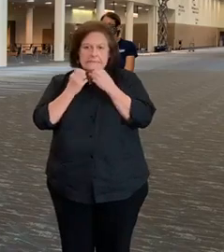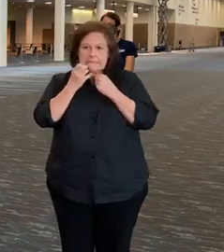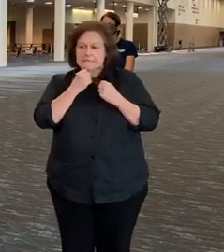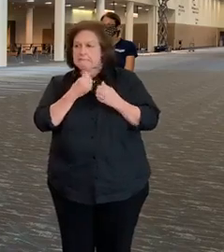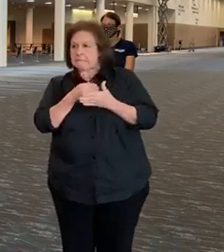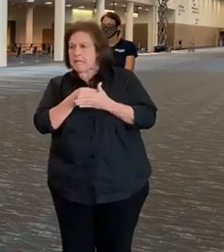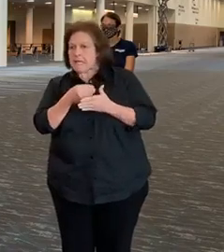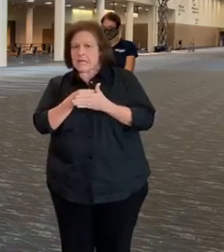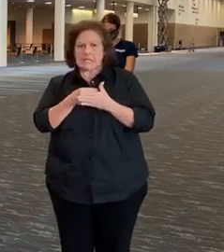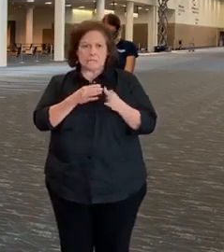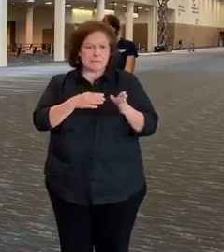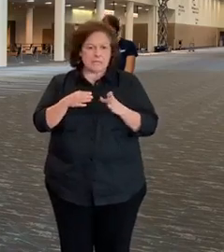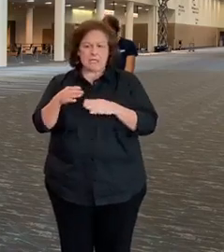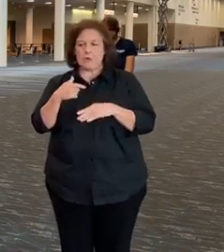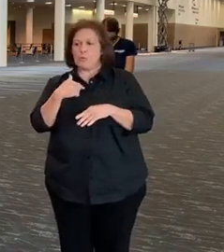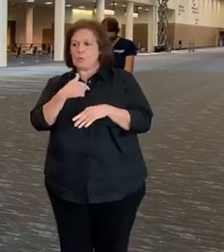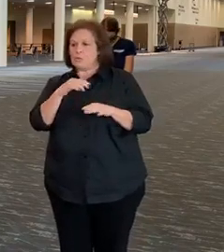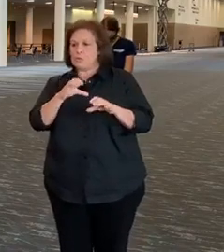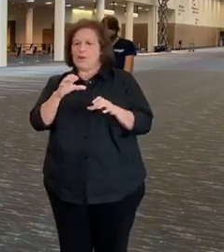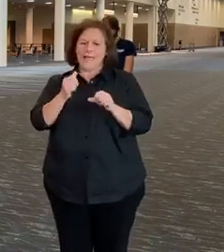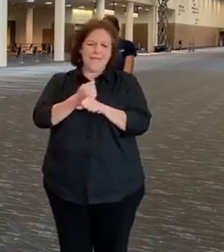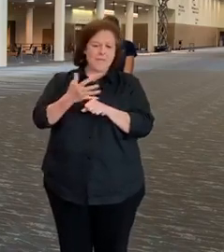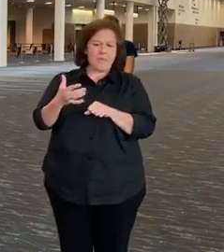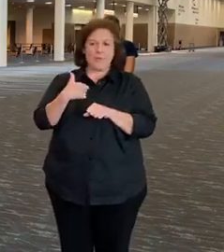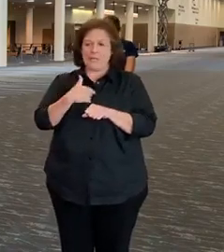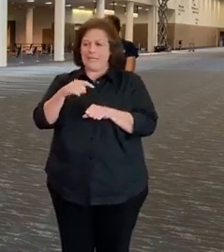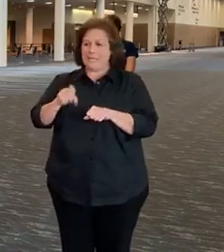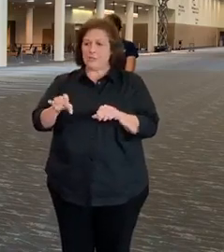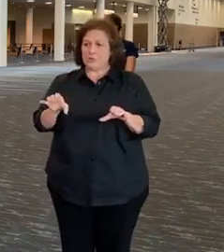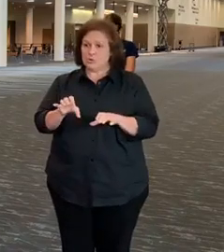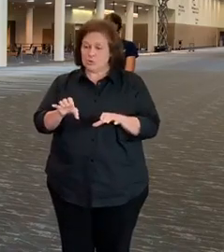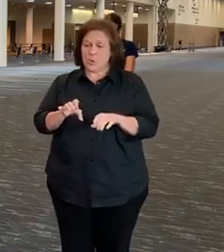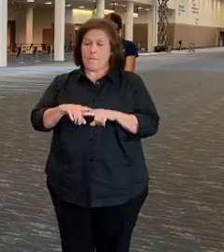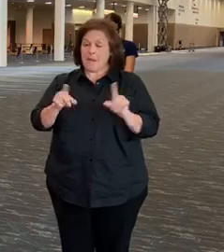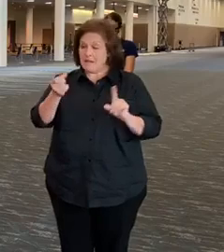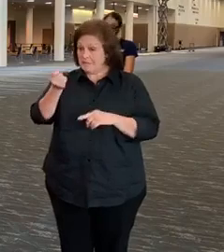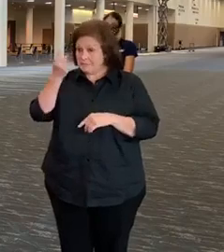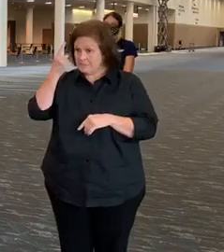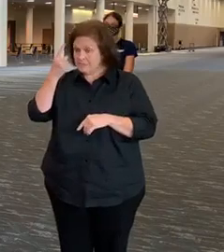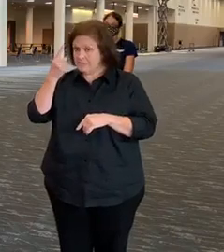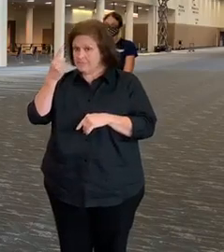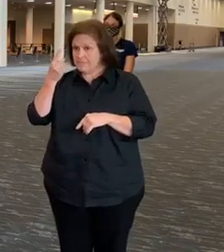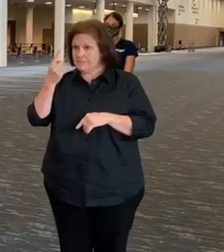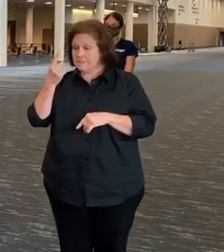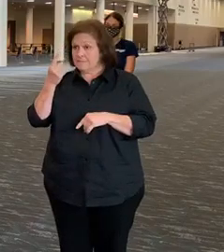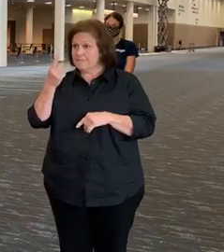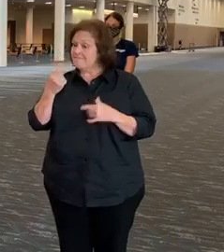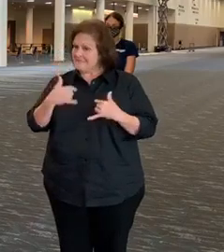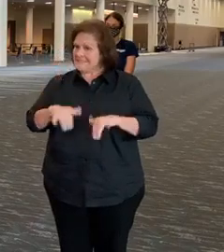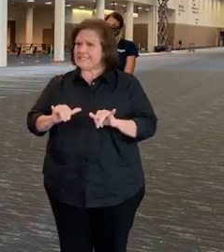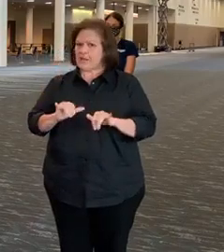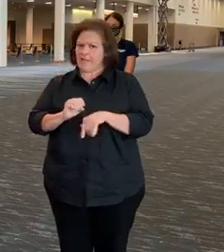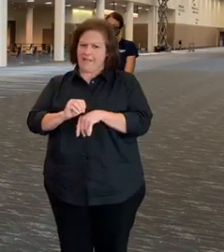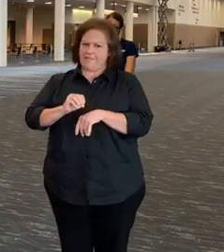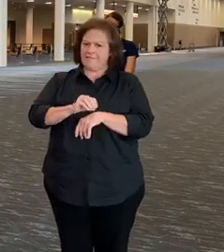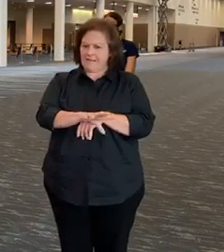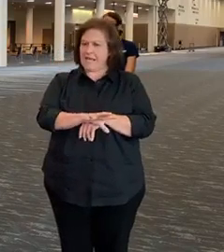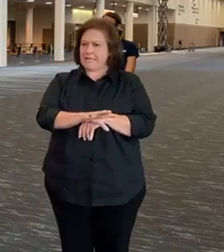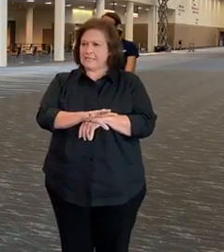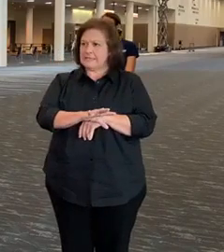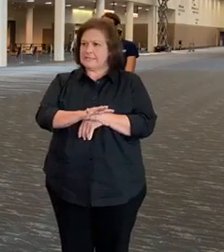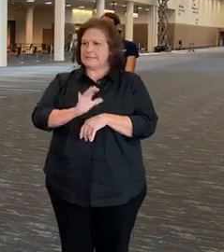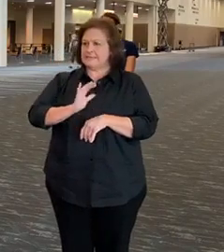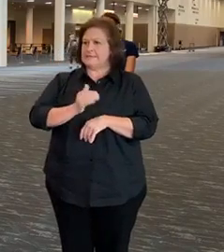and we're doing everything that needs to be done. But at the end of the day, it has a direct impact on